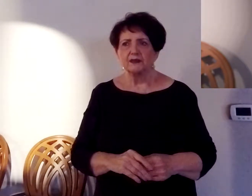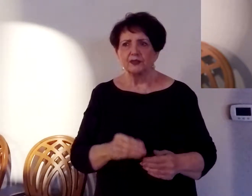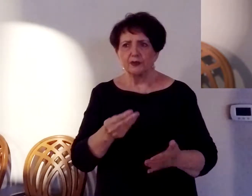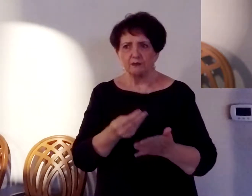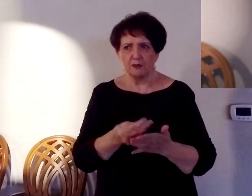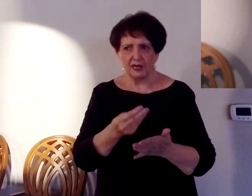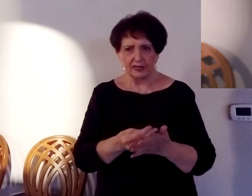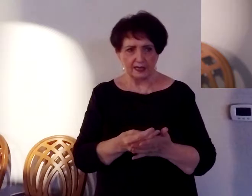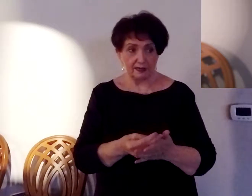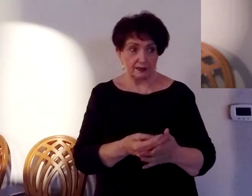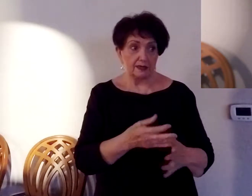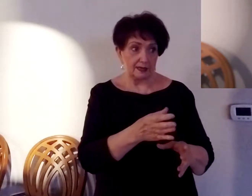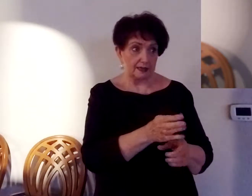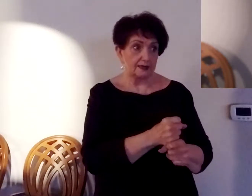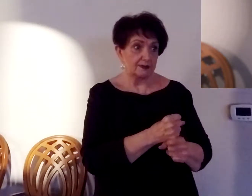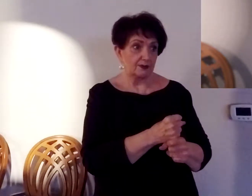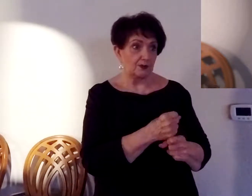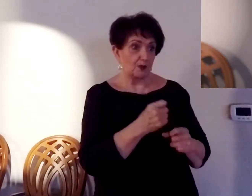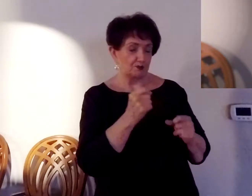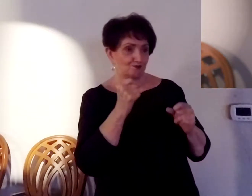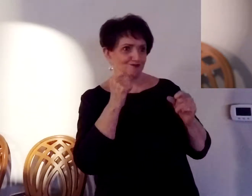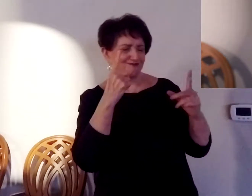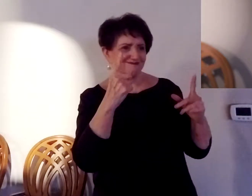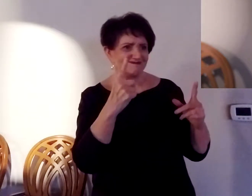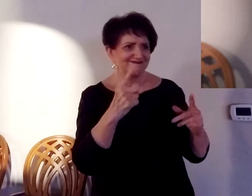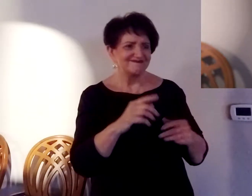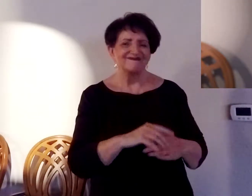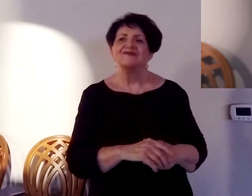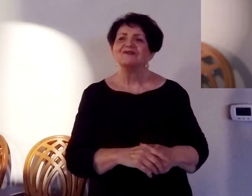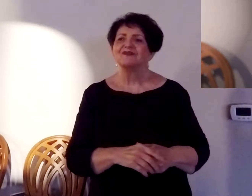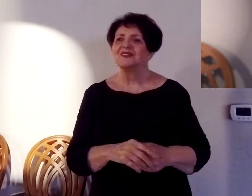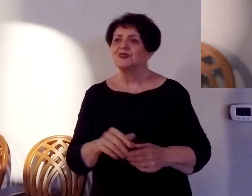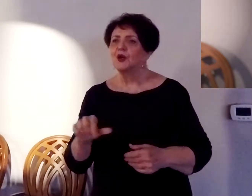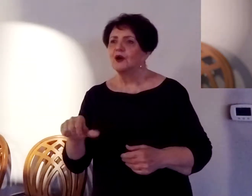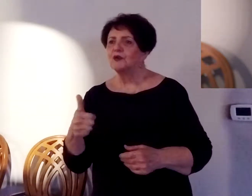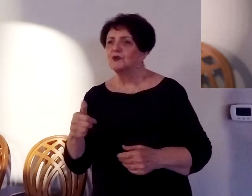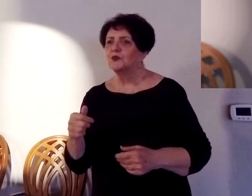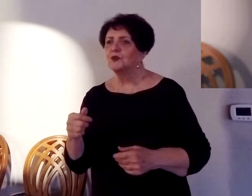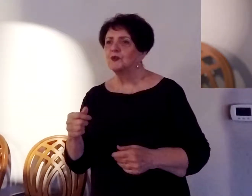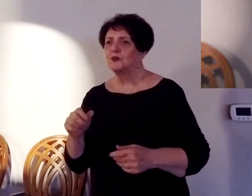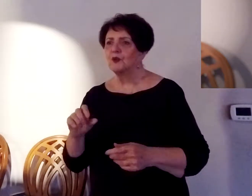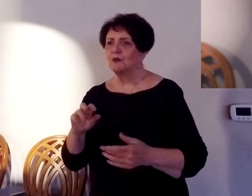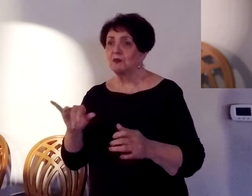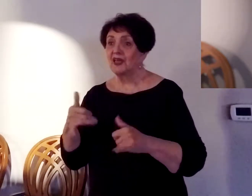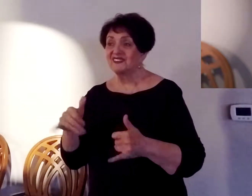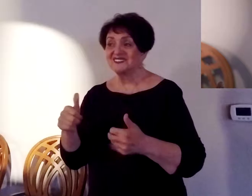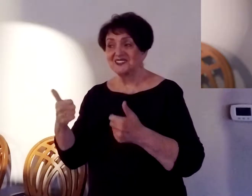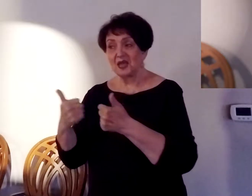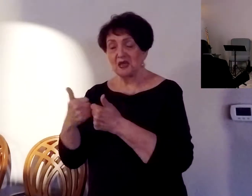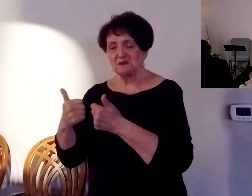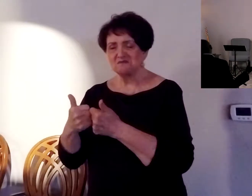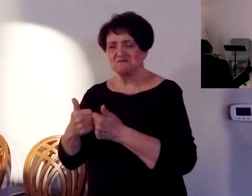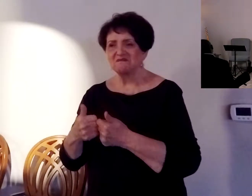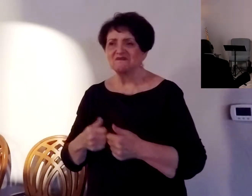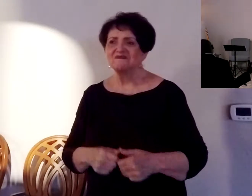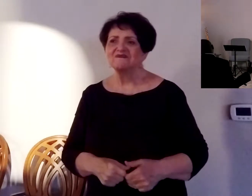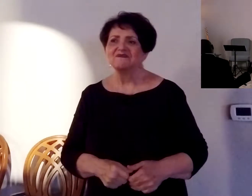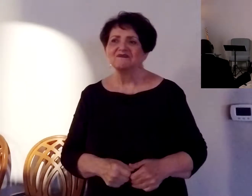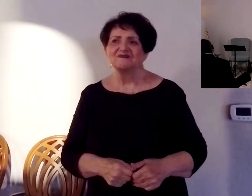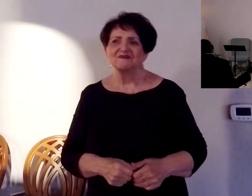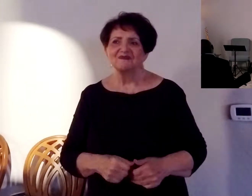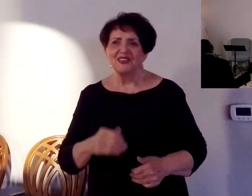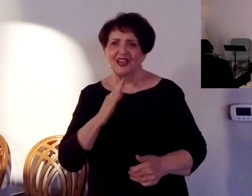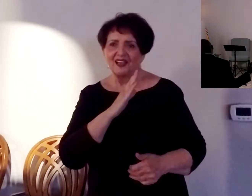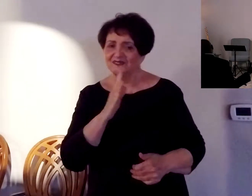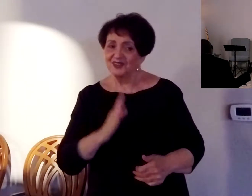envelopes, and I get a chance to watch people's eyes and see how they react. And then the other one we play Stump the Minister, because I've never been in